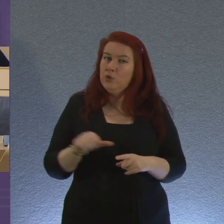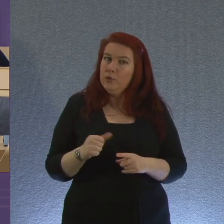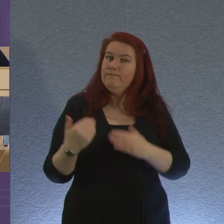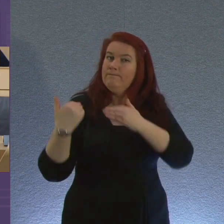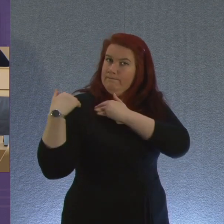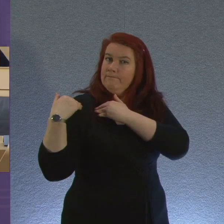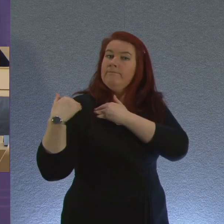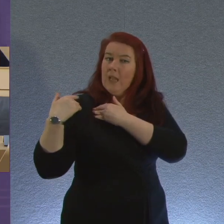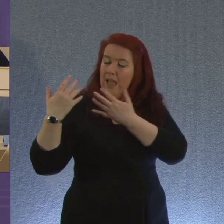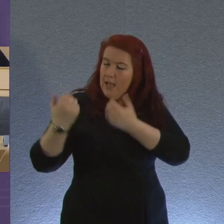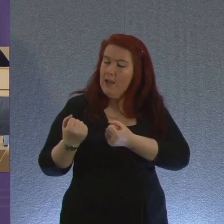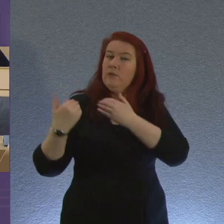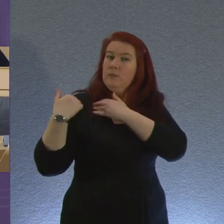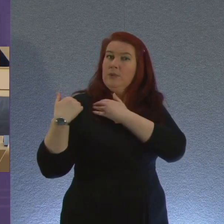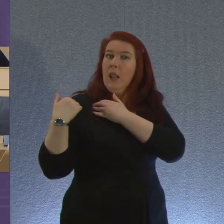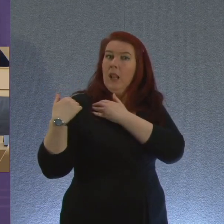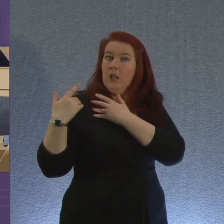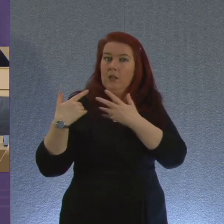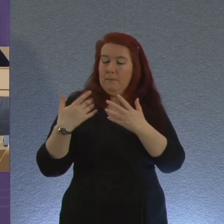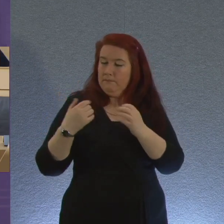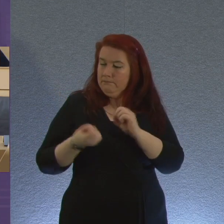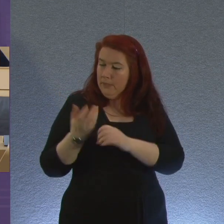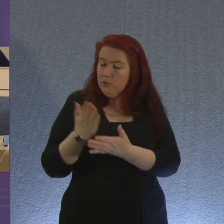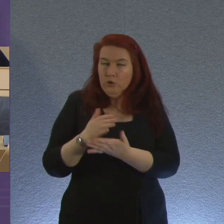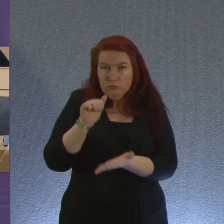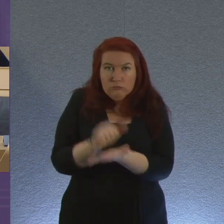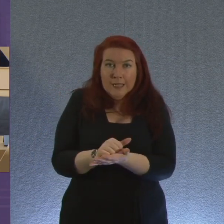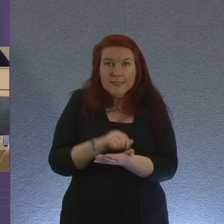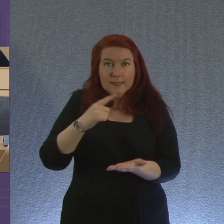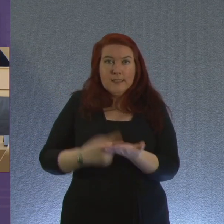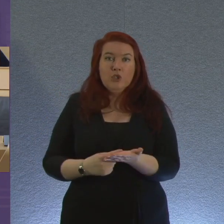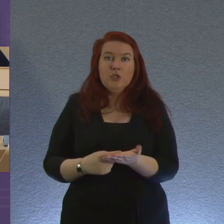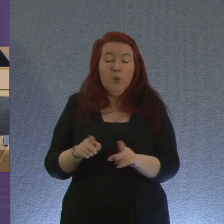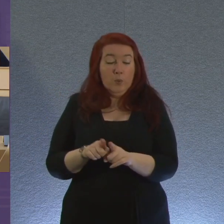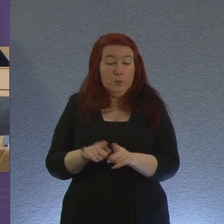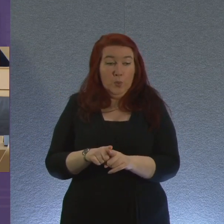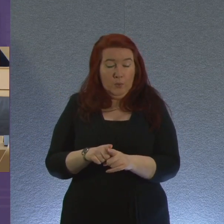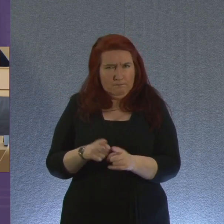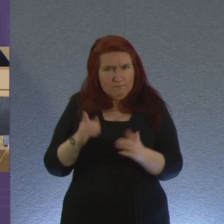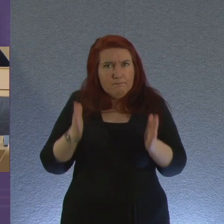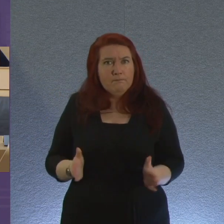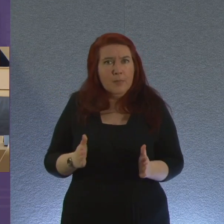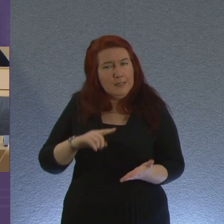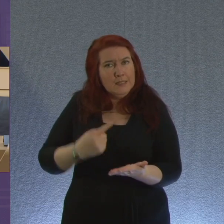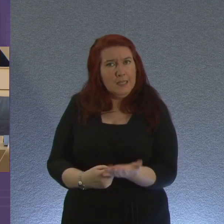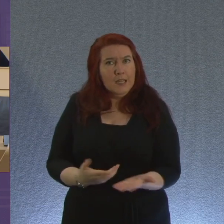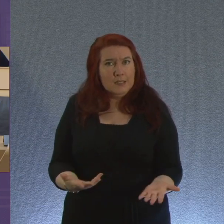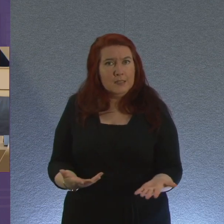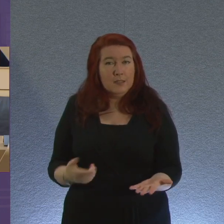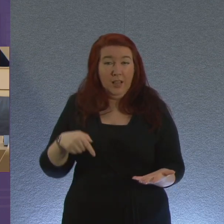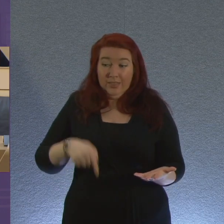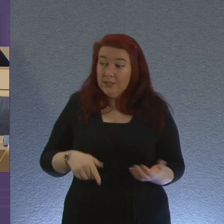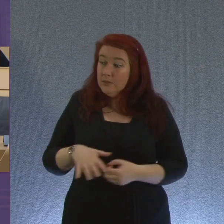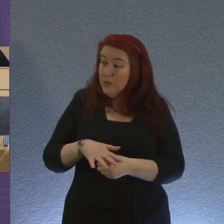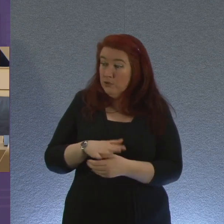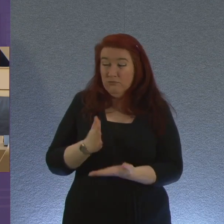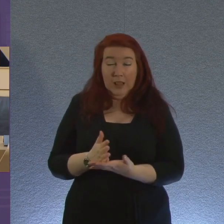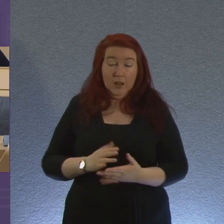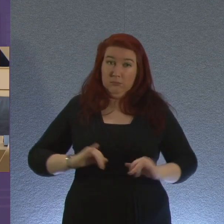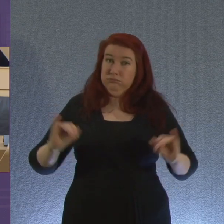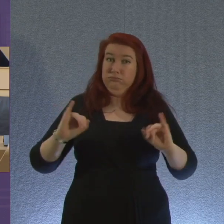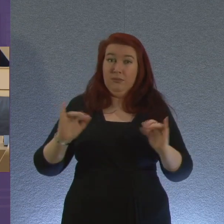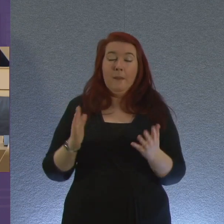right and the necessary choices. In this extreme circumstance, it is clear